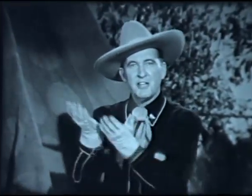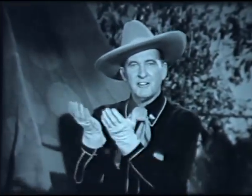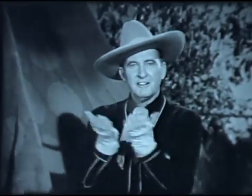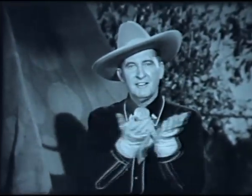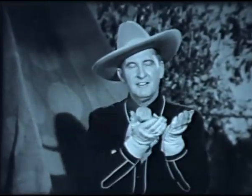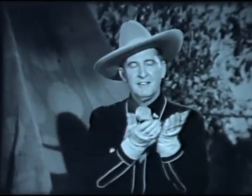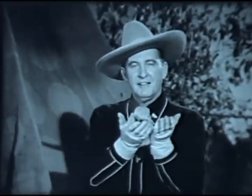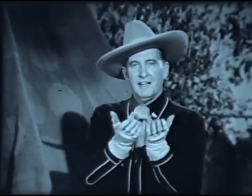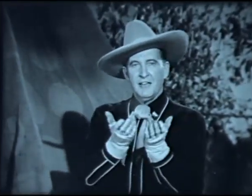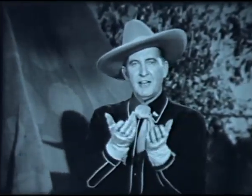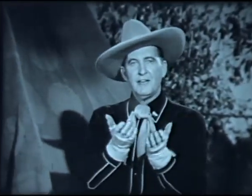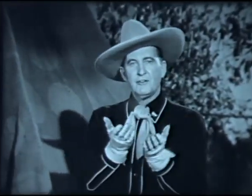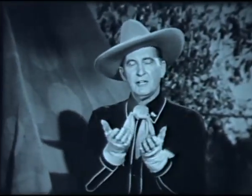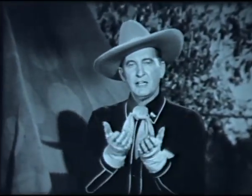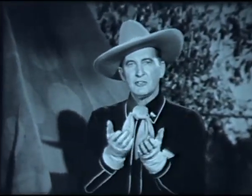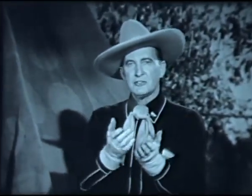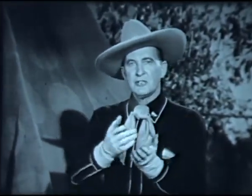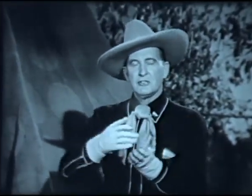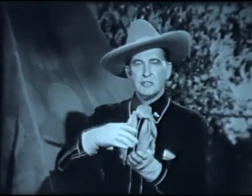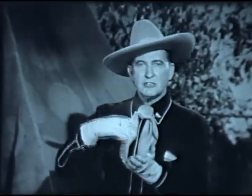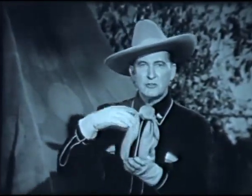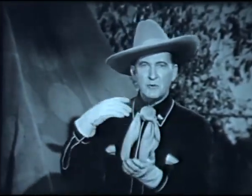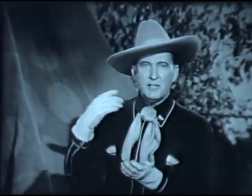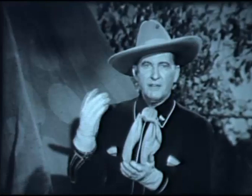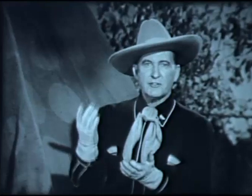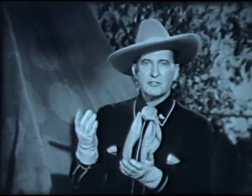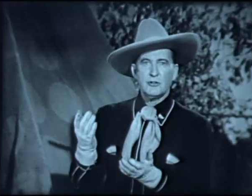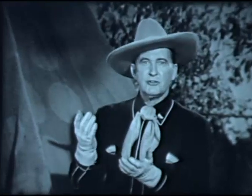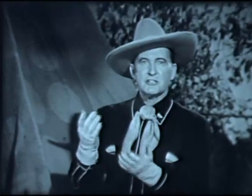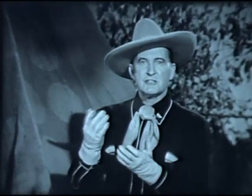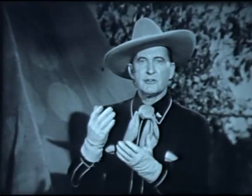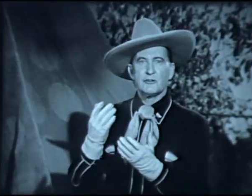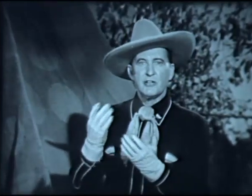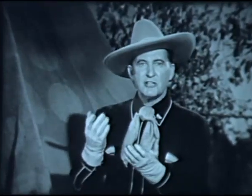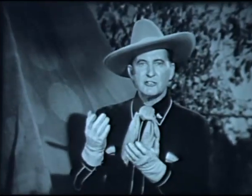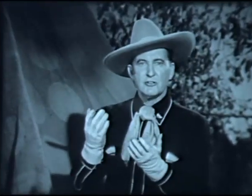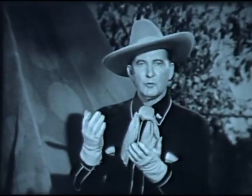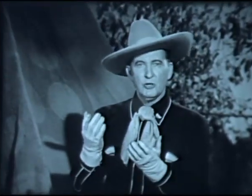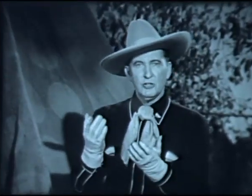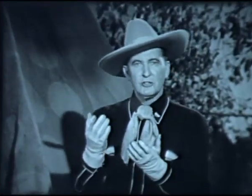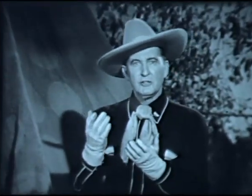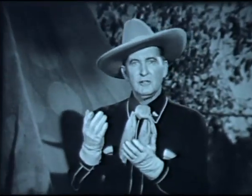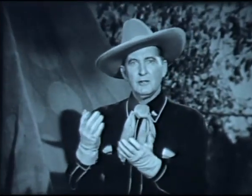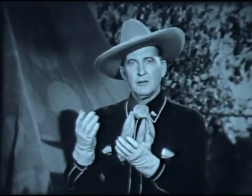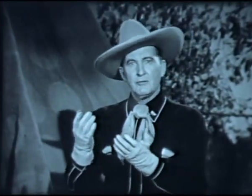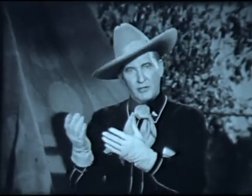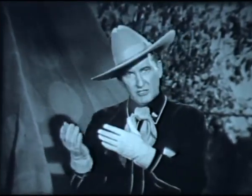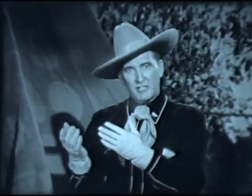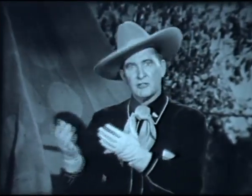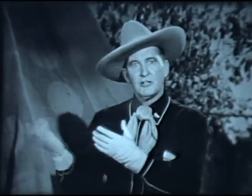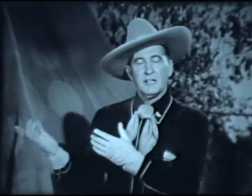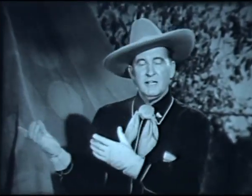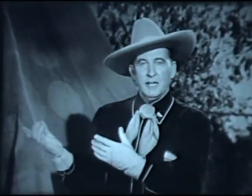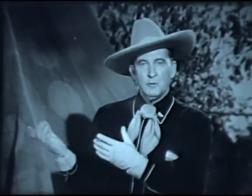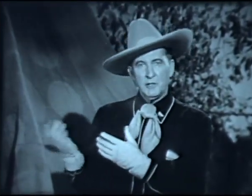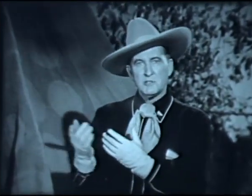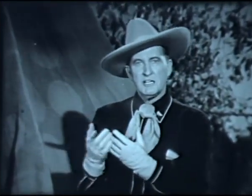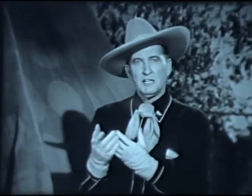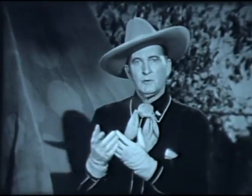another. And they have their legends just as we have the stories of the creation of the world, things of that sort. And what he was telling